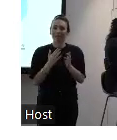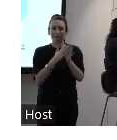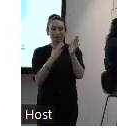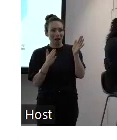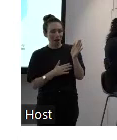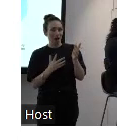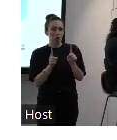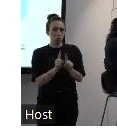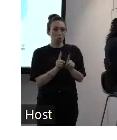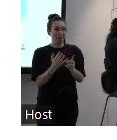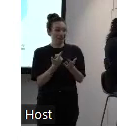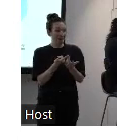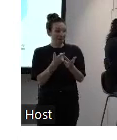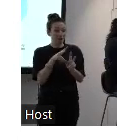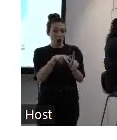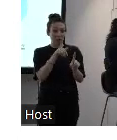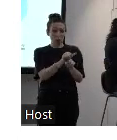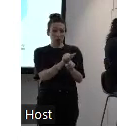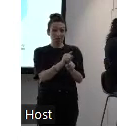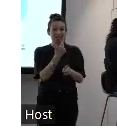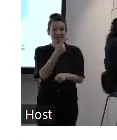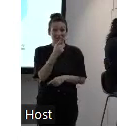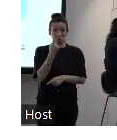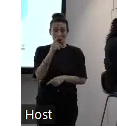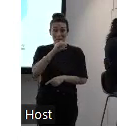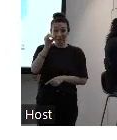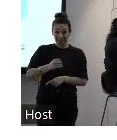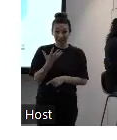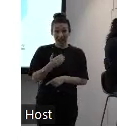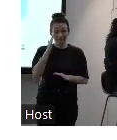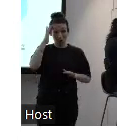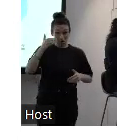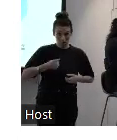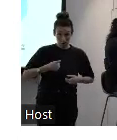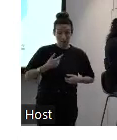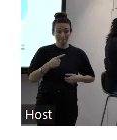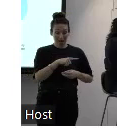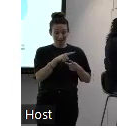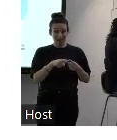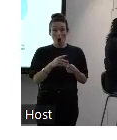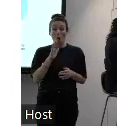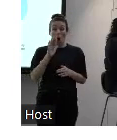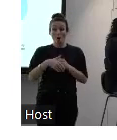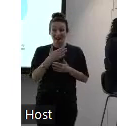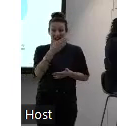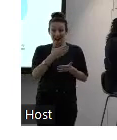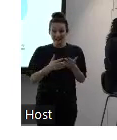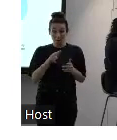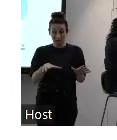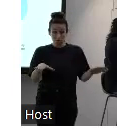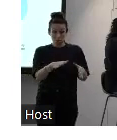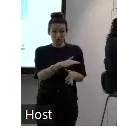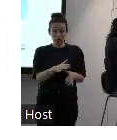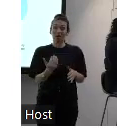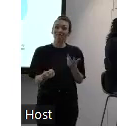app did have a diagnosis of autism, 71%, over half of them had another neurodevelopmental condition, and over half of them also had